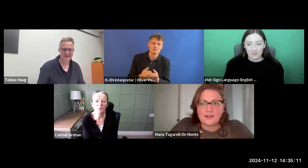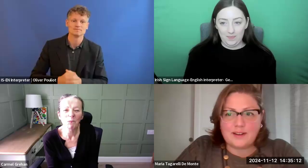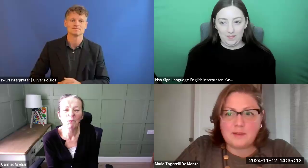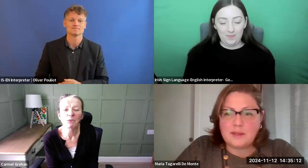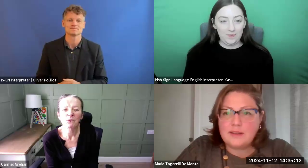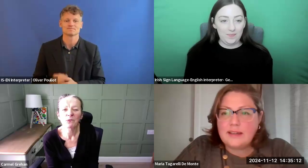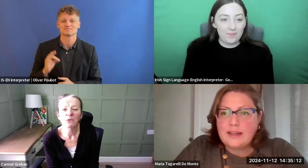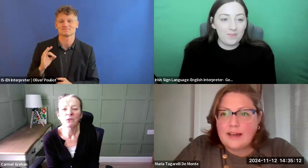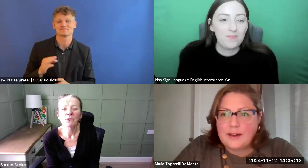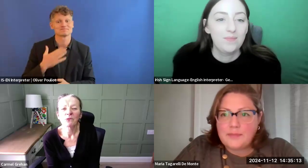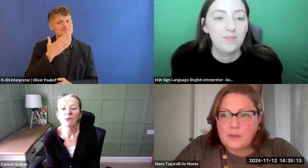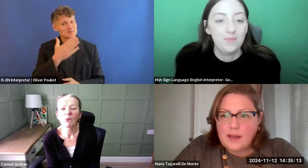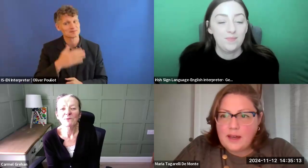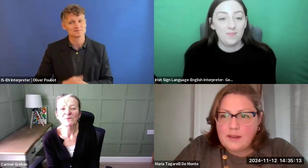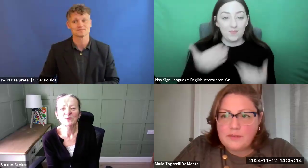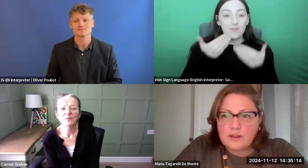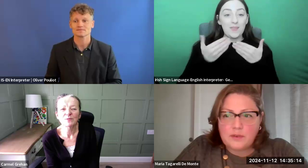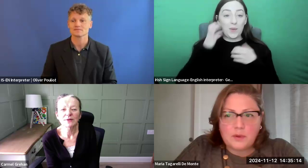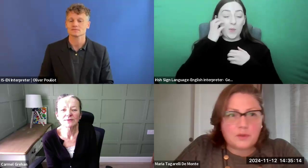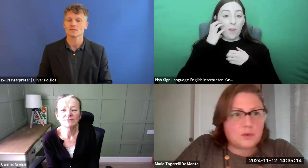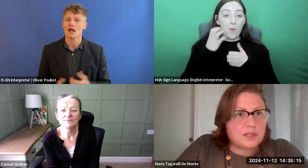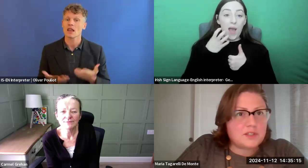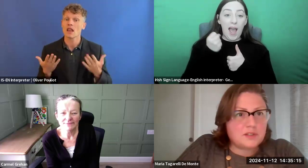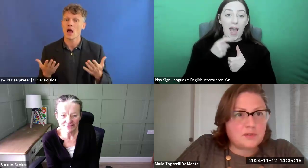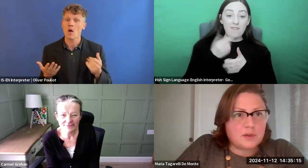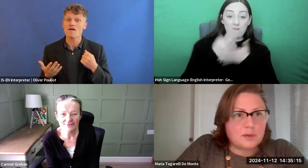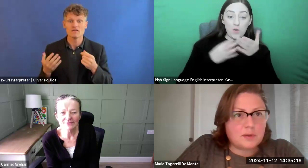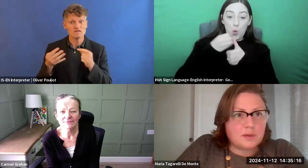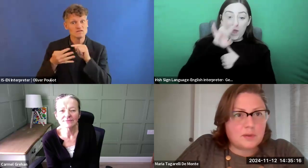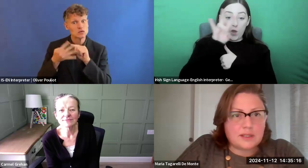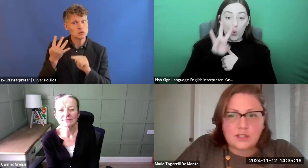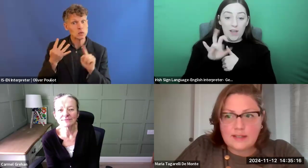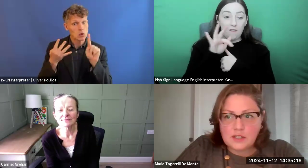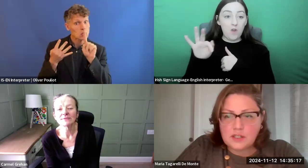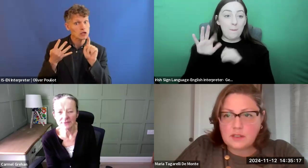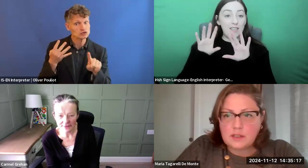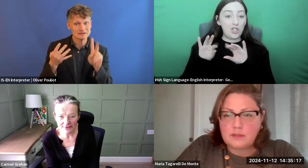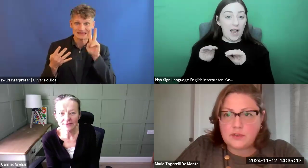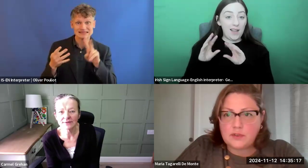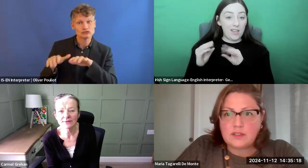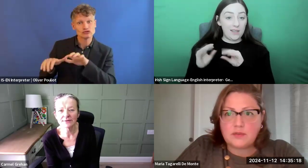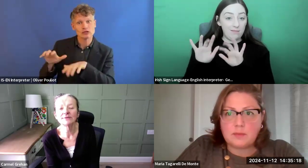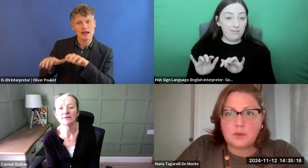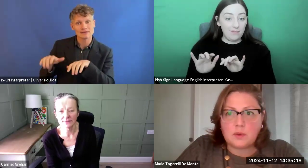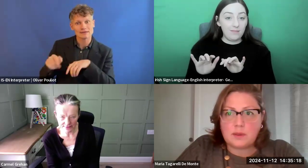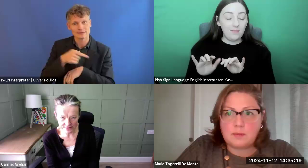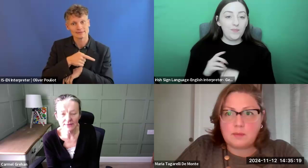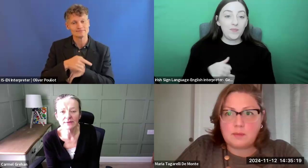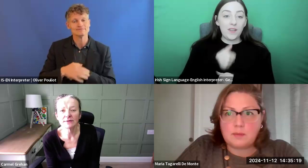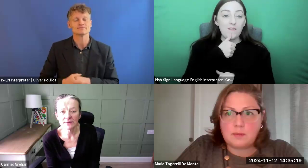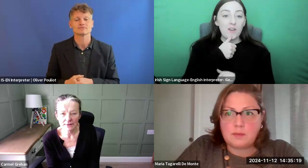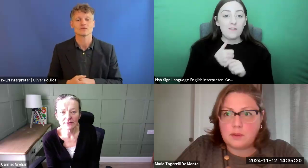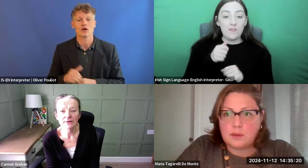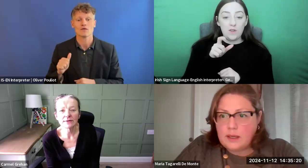Thank you, Carmel. We have a few other questions from the chat section. The first is from